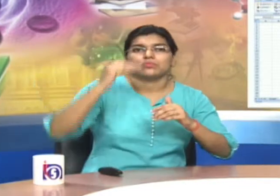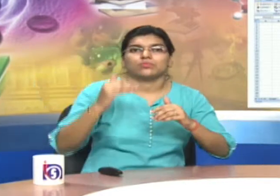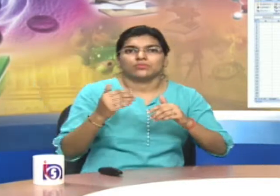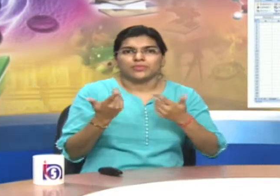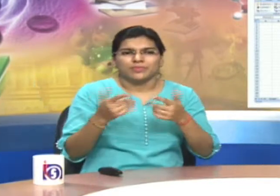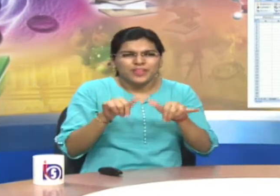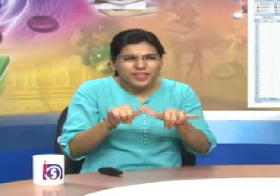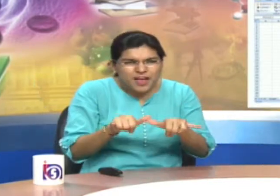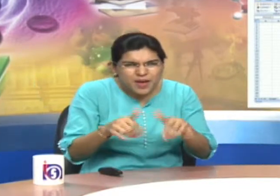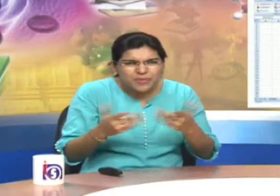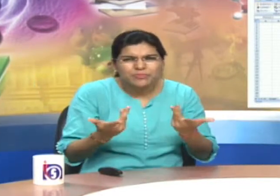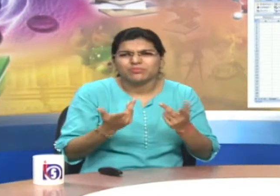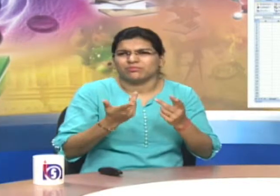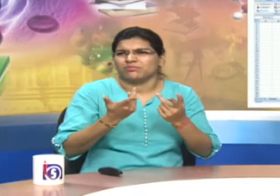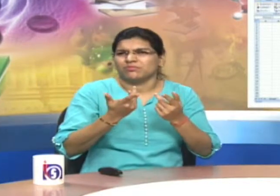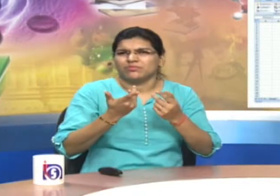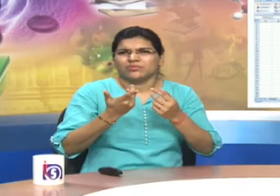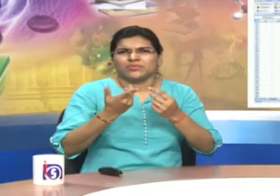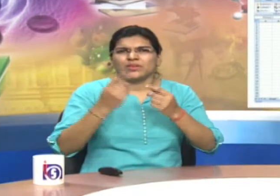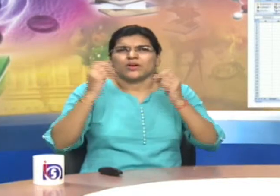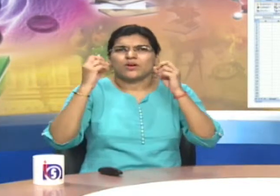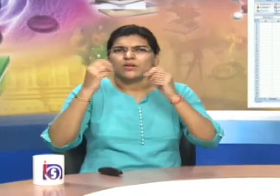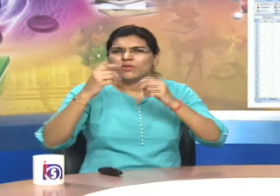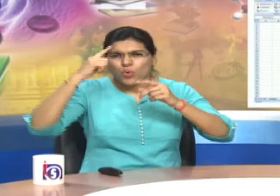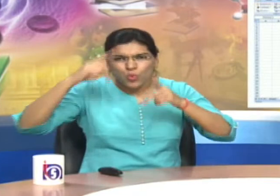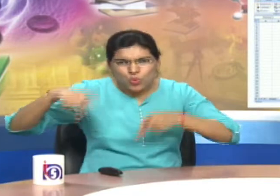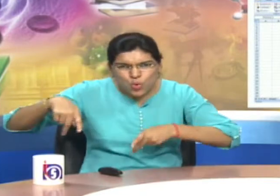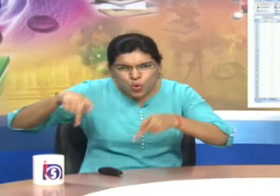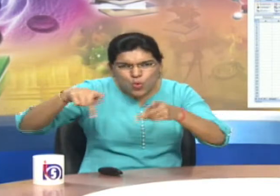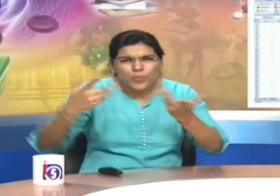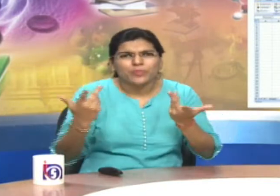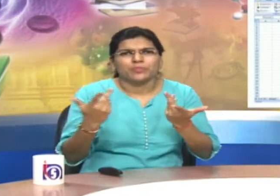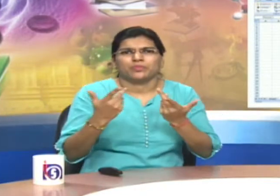useful, bank, because we have so many work